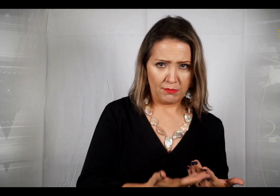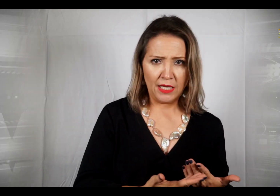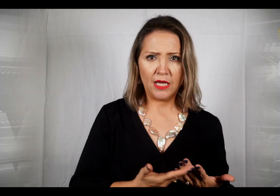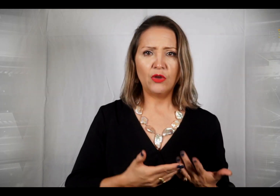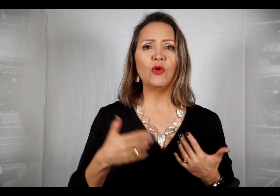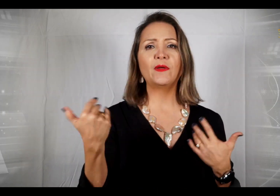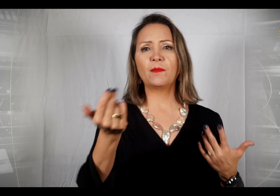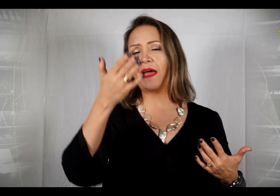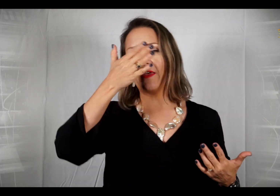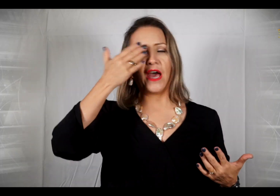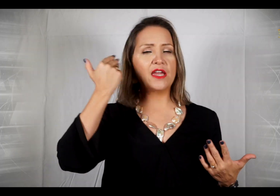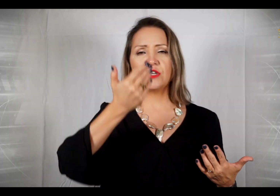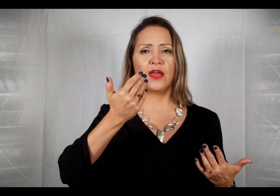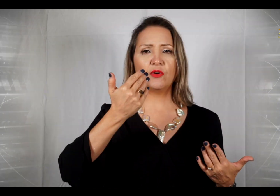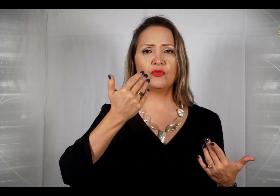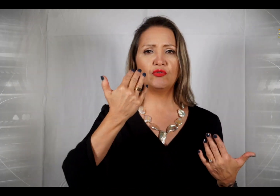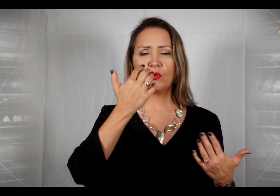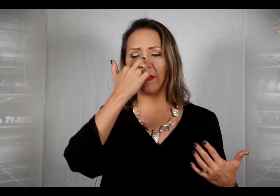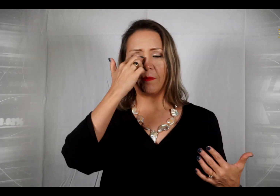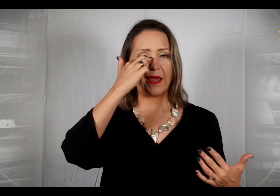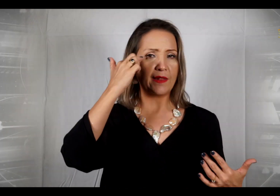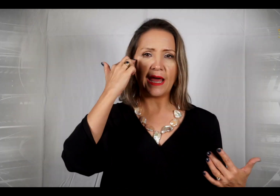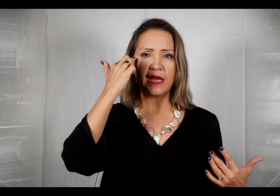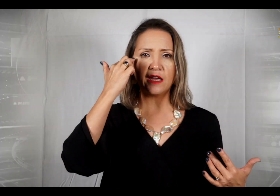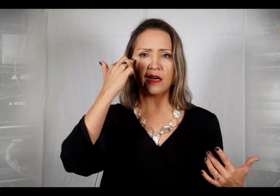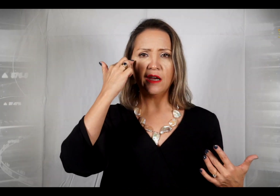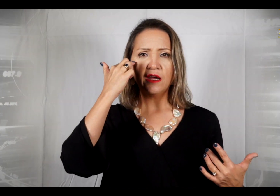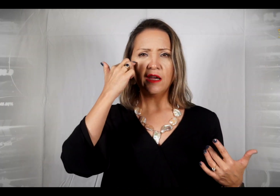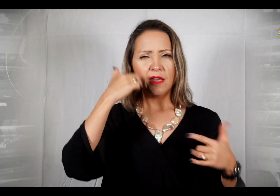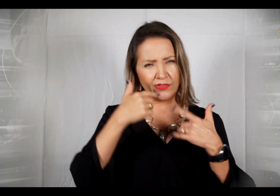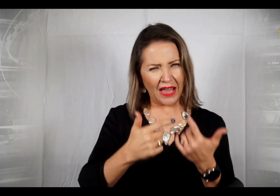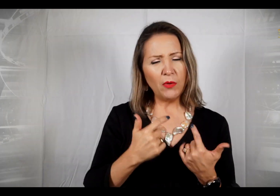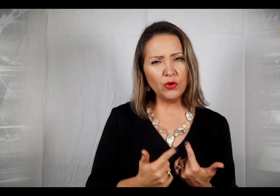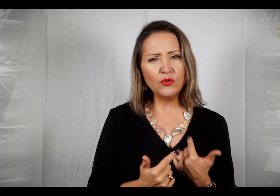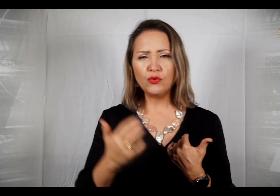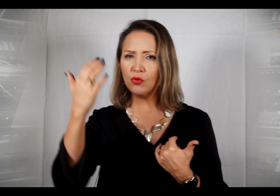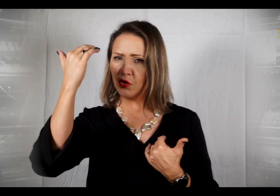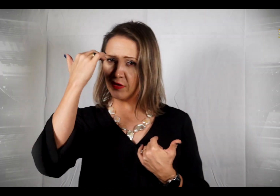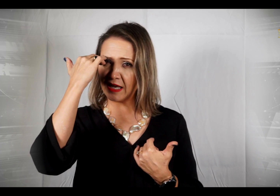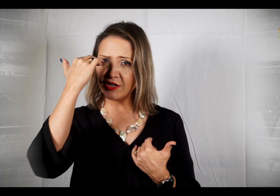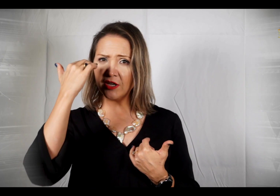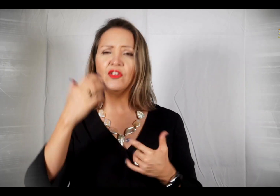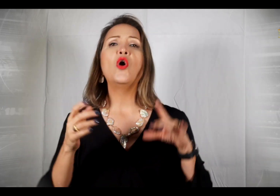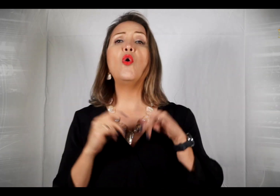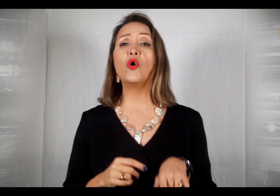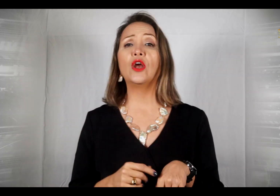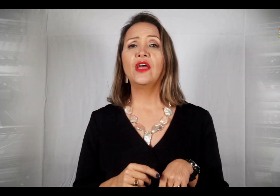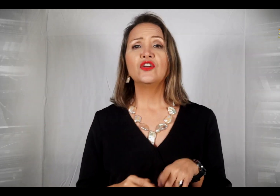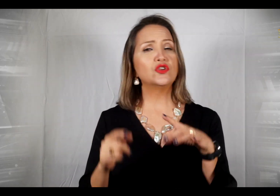meaning you already apply the eyeshadows, you already apply the liner. Is that when you do the lashes? Or should